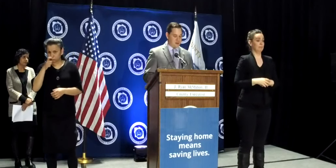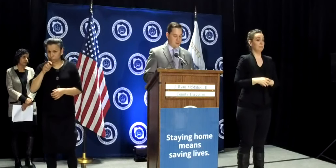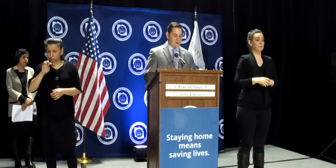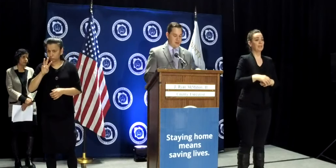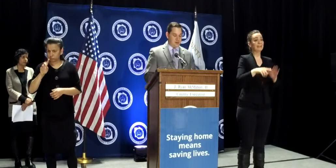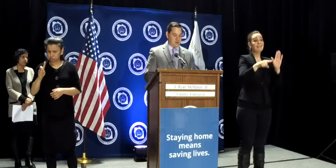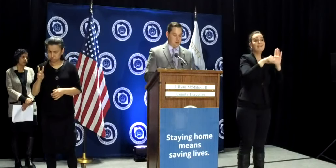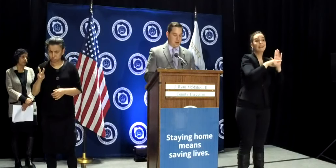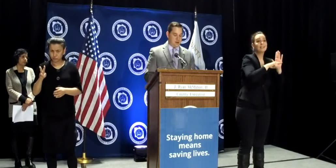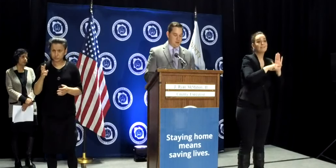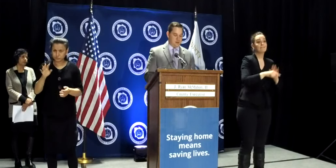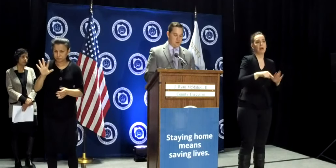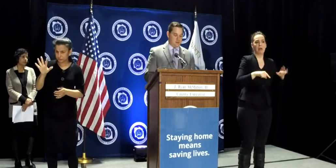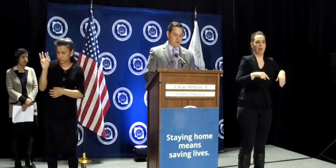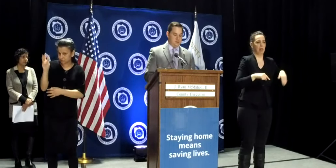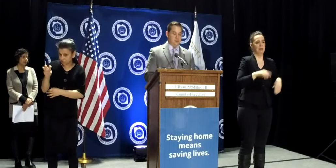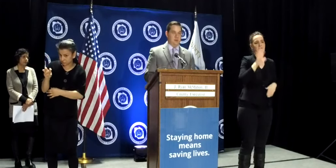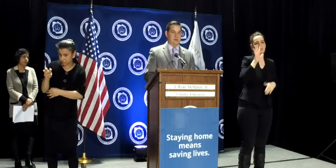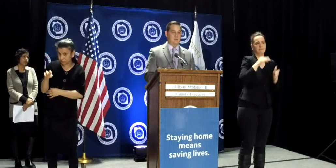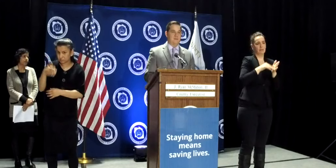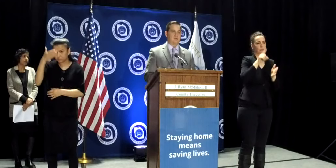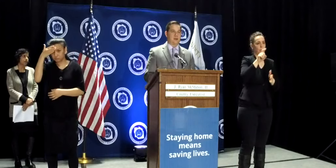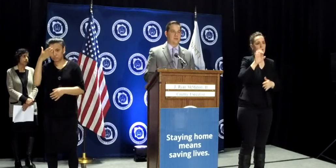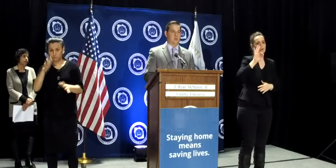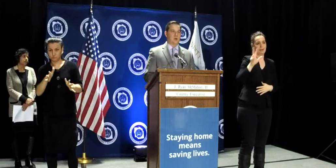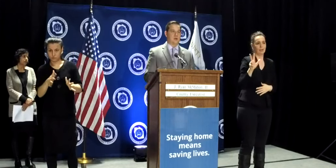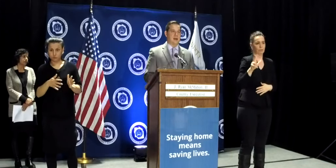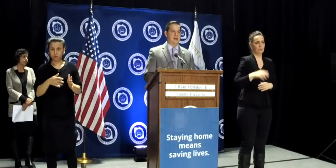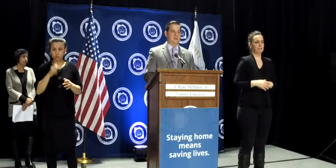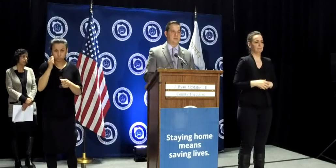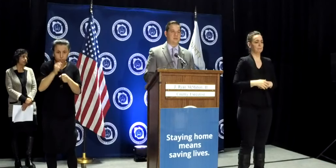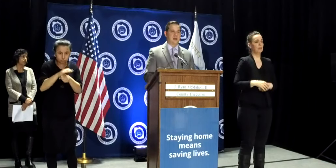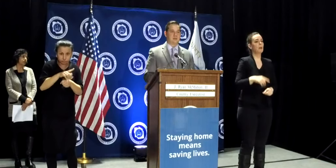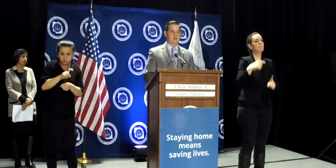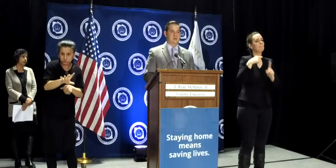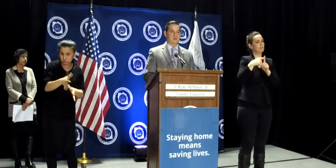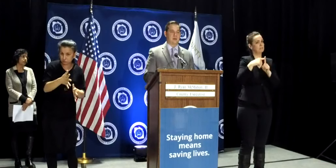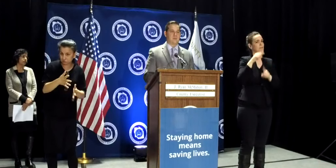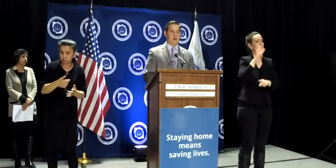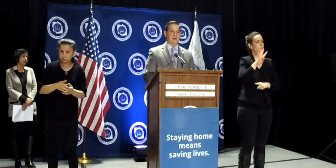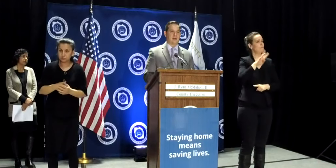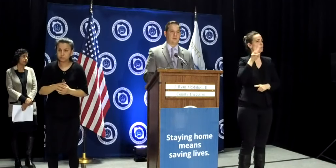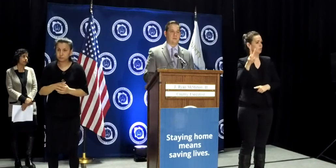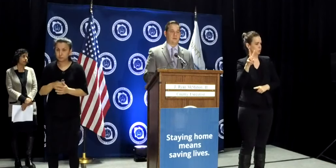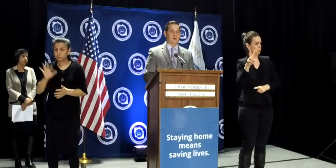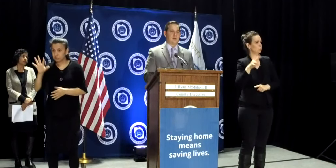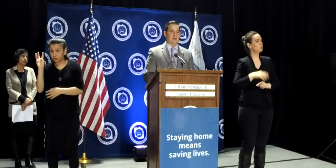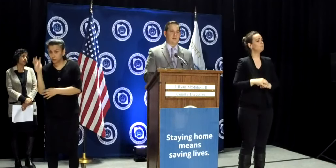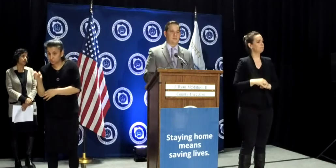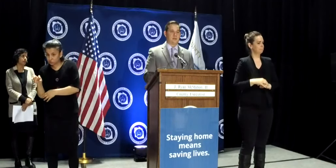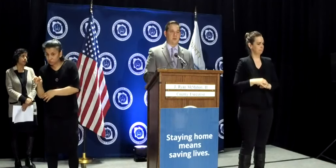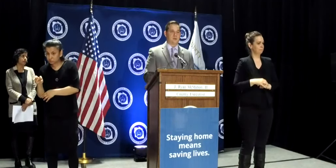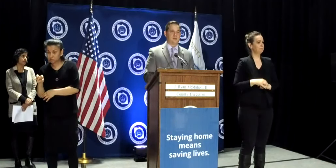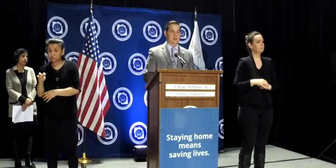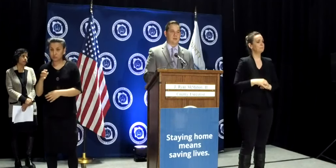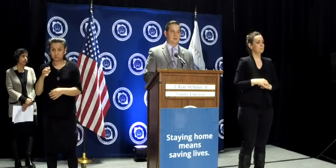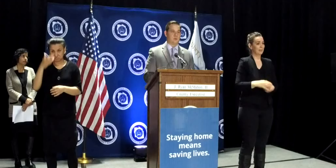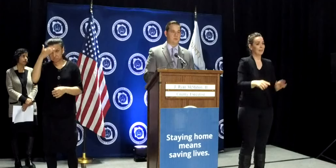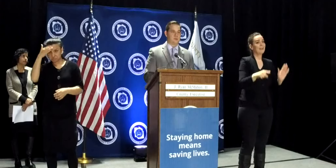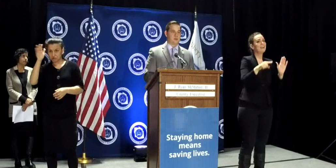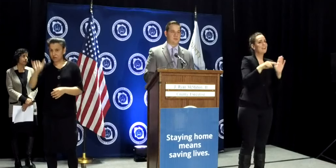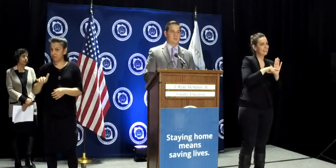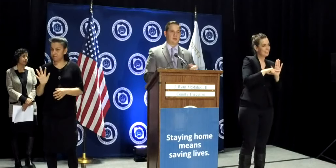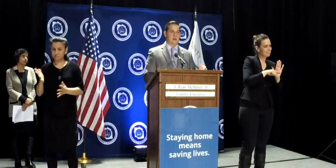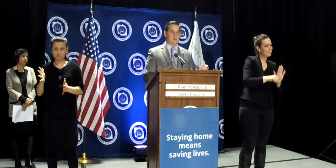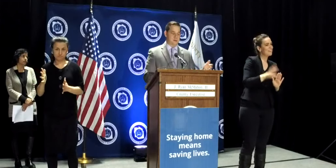negative tests. Just think about that. 5,193 tests came back negative. That doesn't mean they weren't sick. They